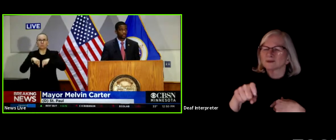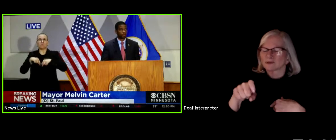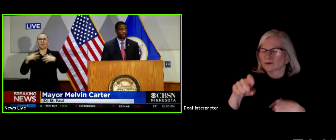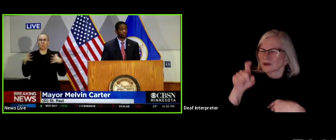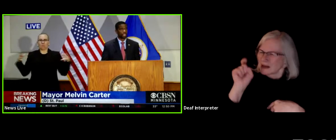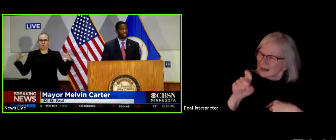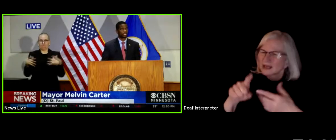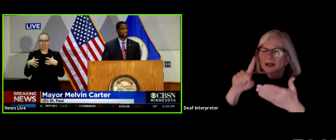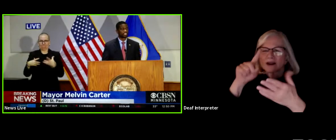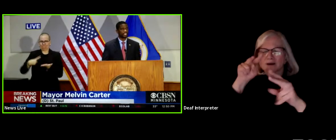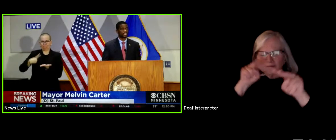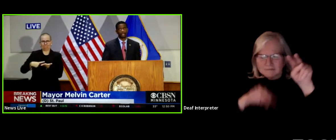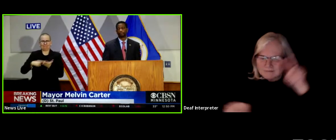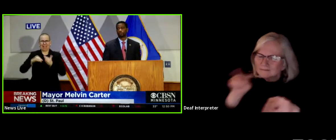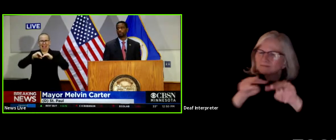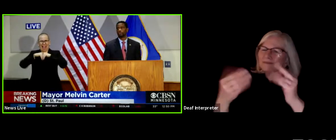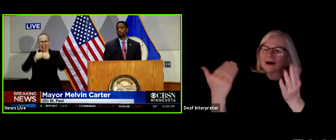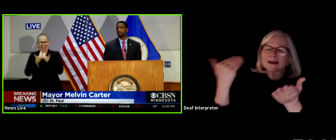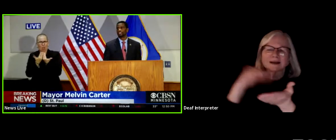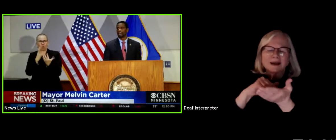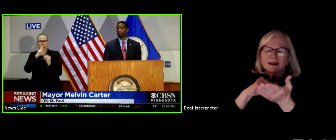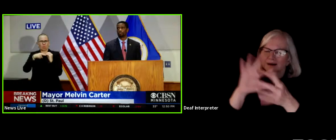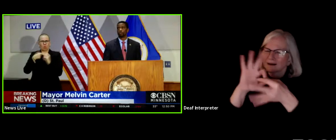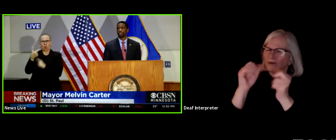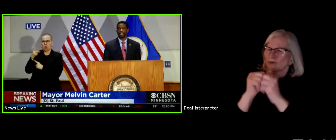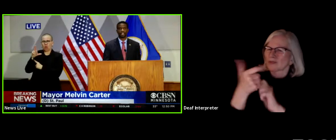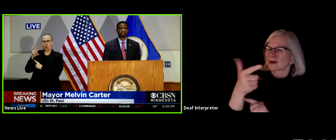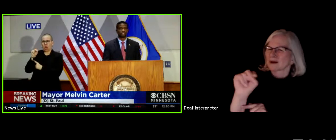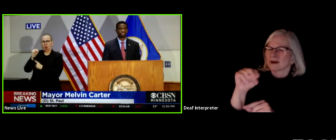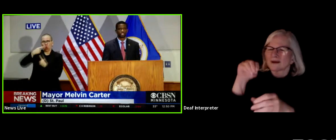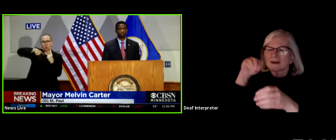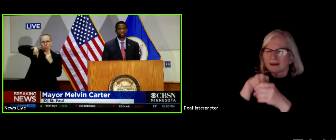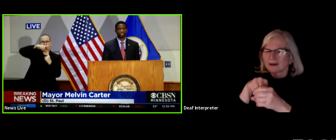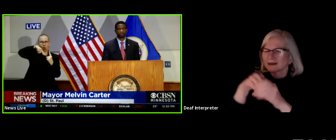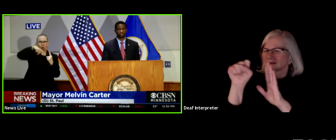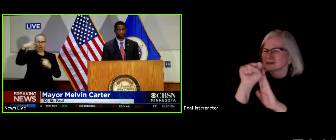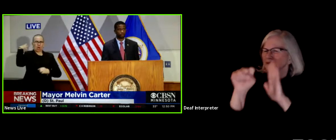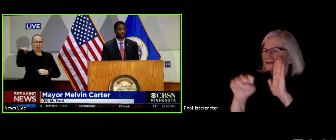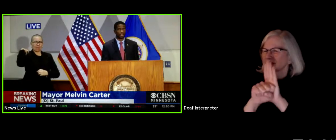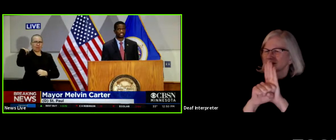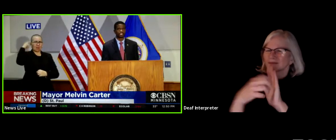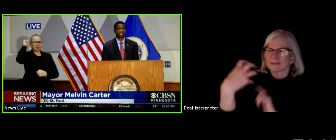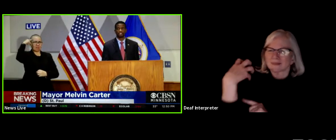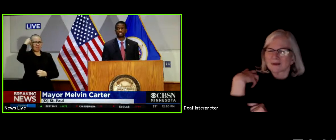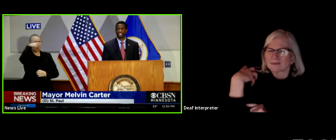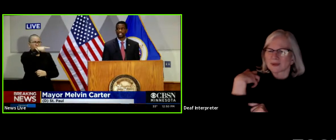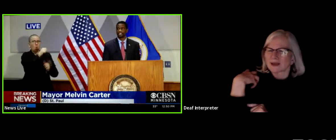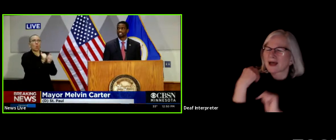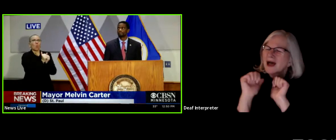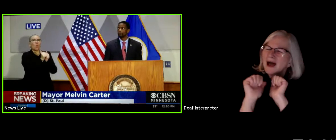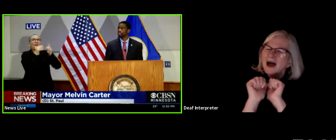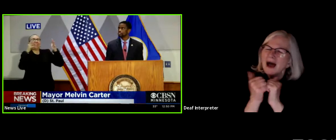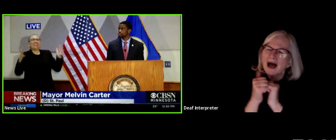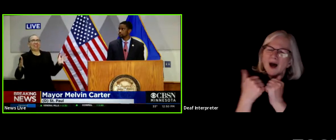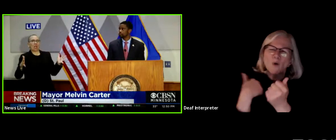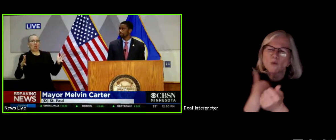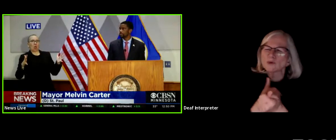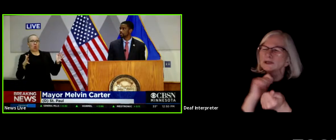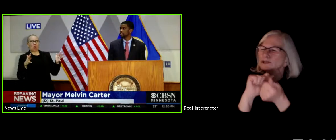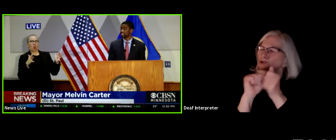guns around our state capital without just speaking up to implore us to take this